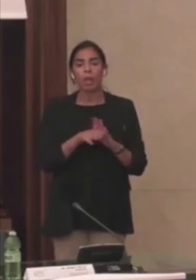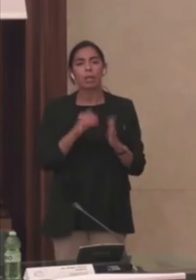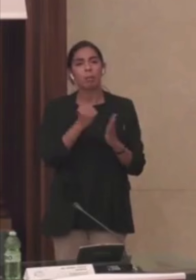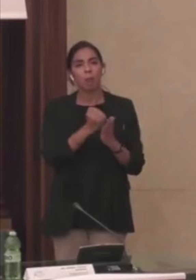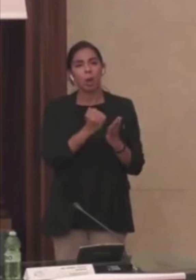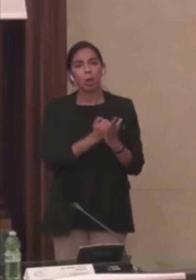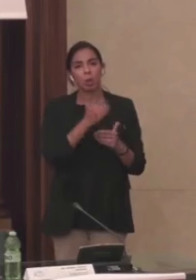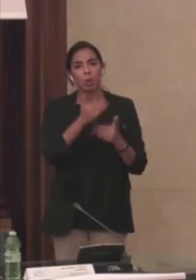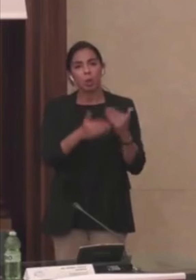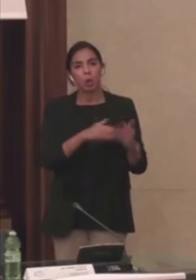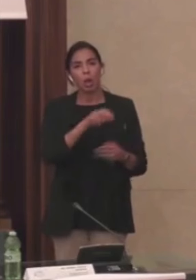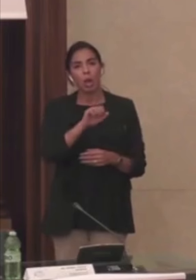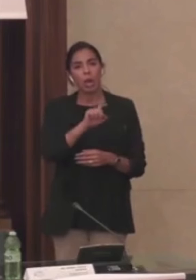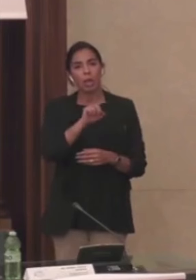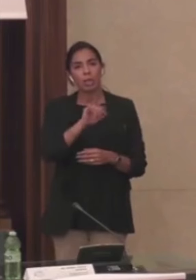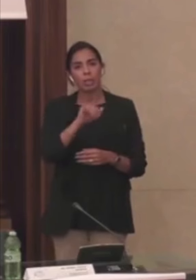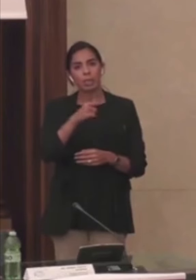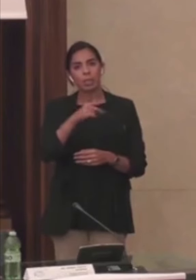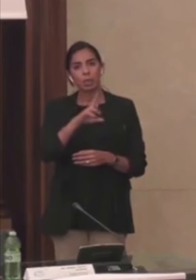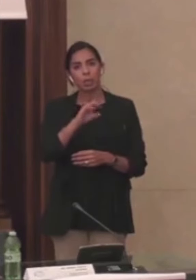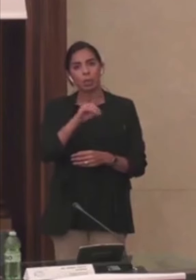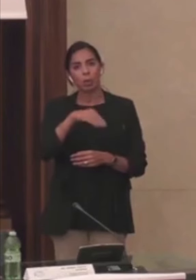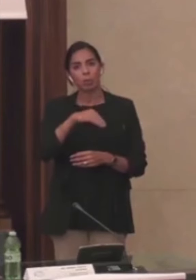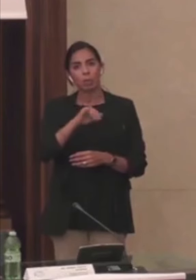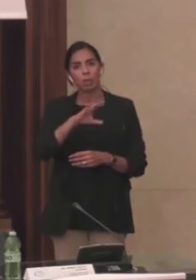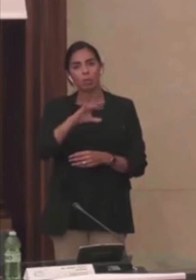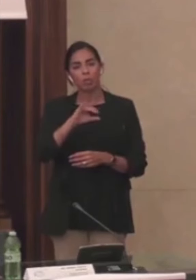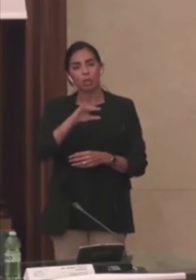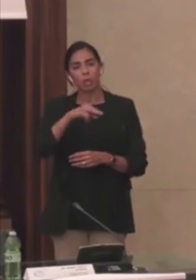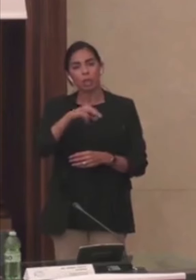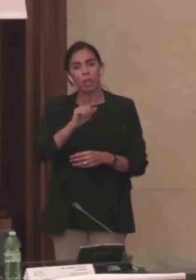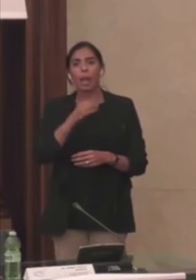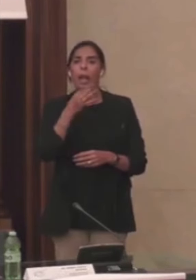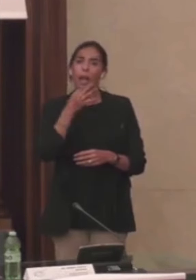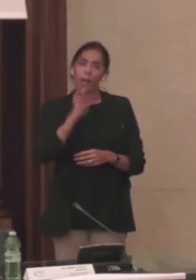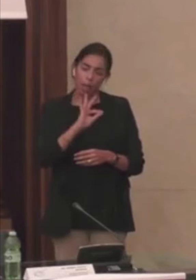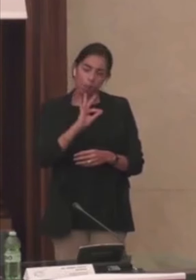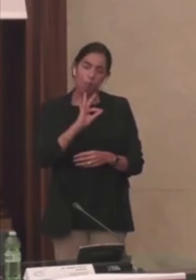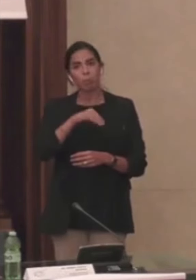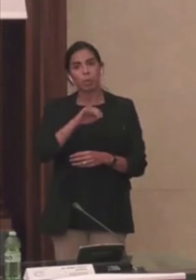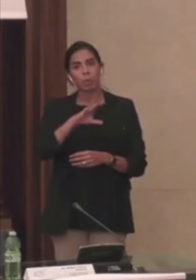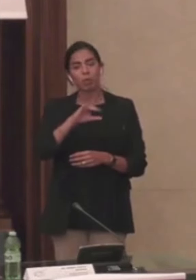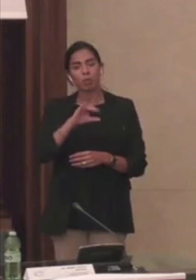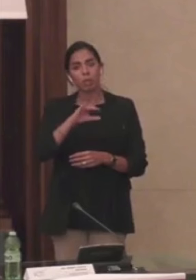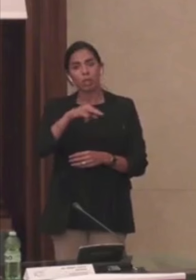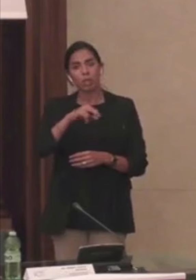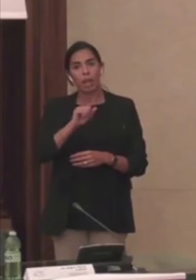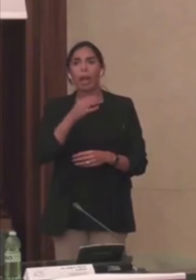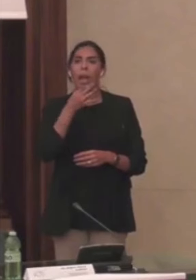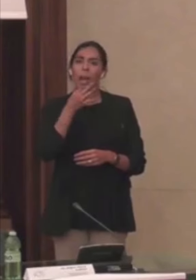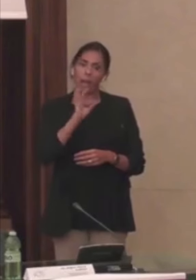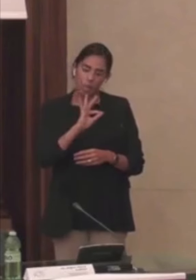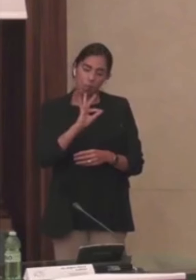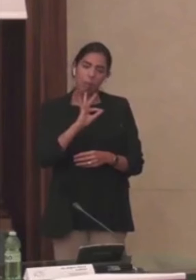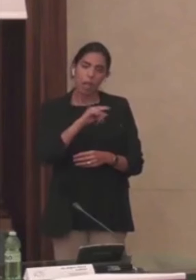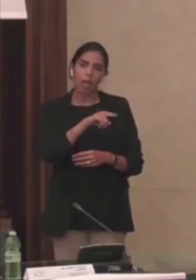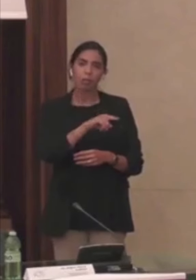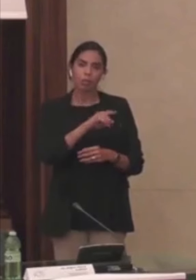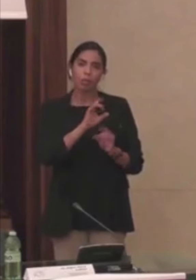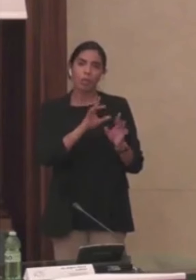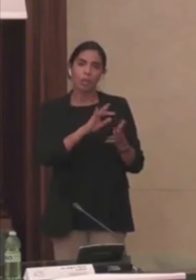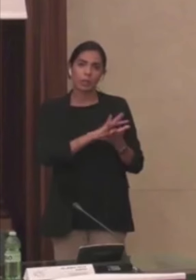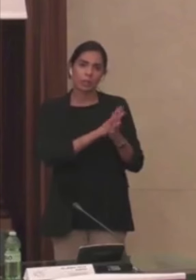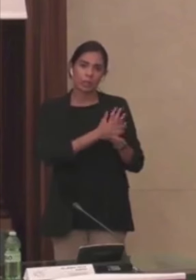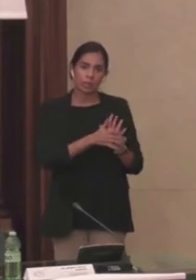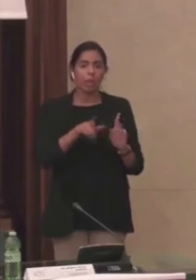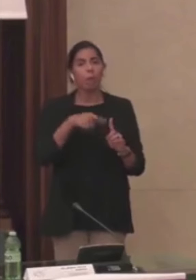and kill the virus, followed by hydroxychloroquine. In Paraguay, it arrived in March.